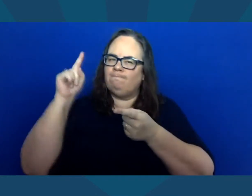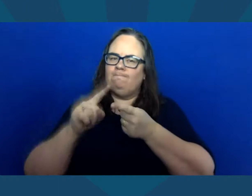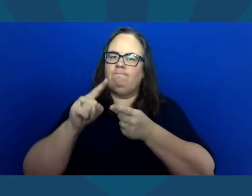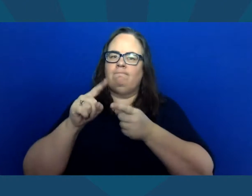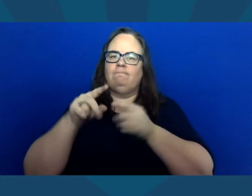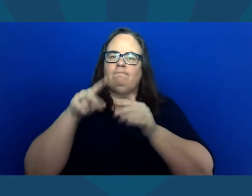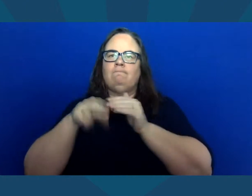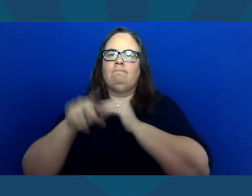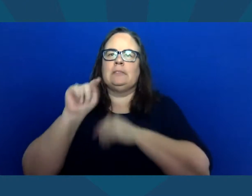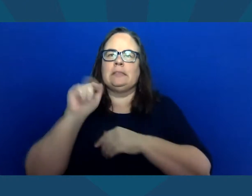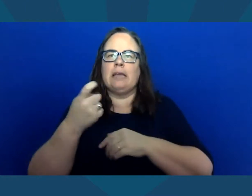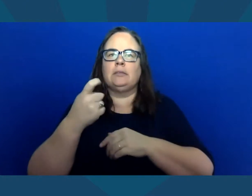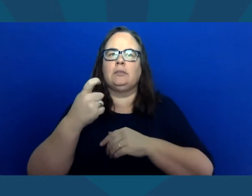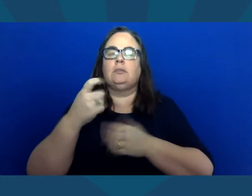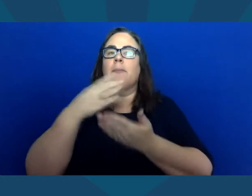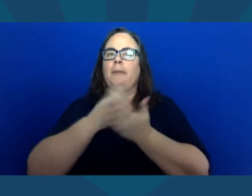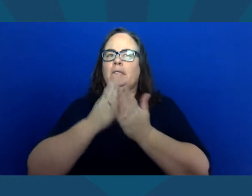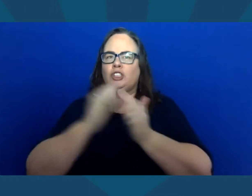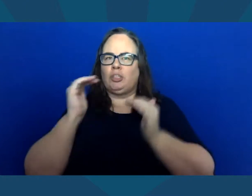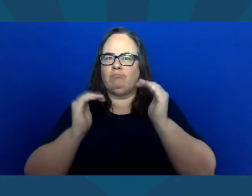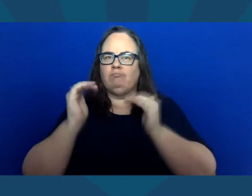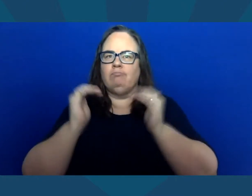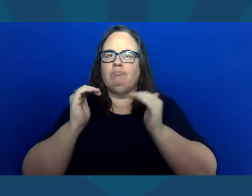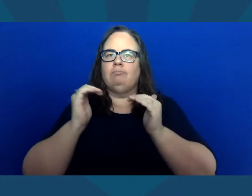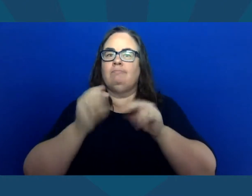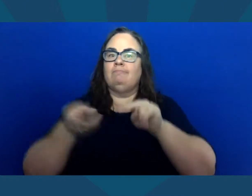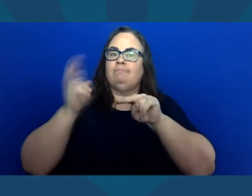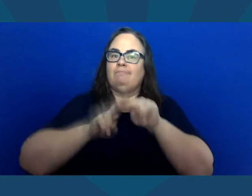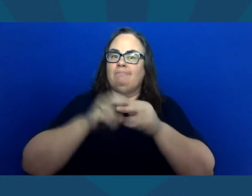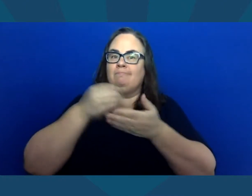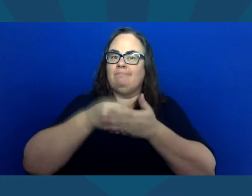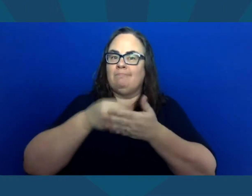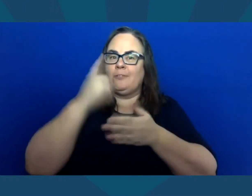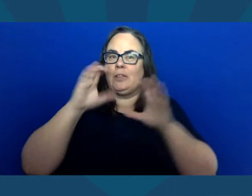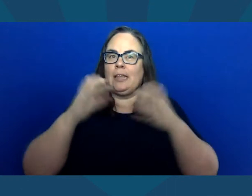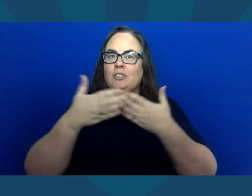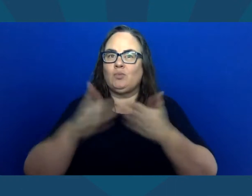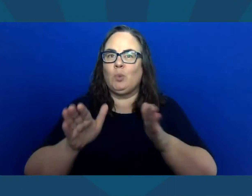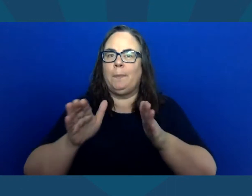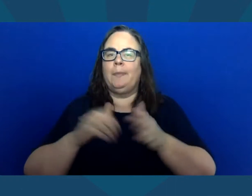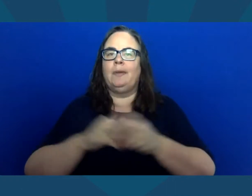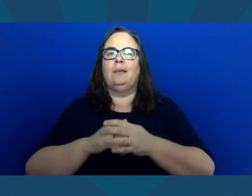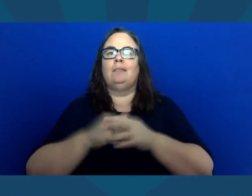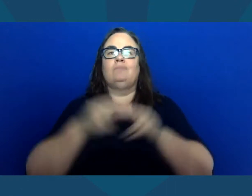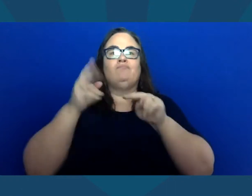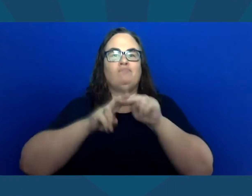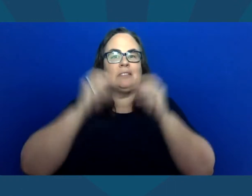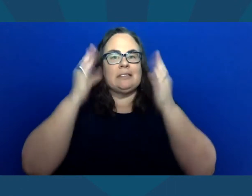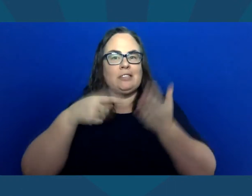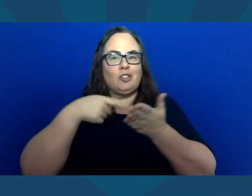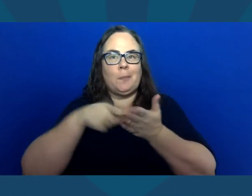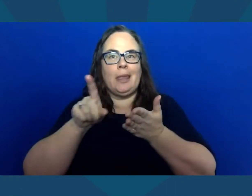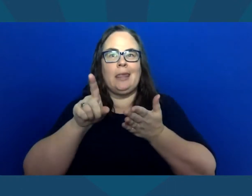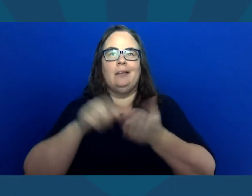We have cut taxes, balanced the budget, increased classroom funding and teacher